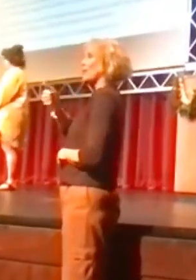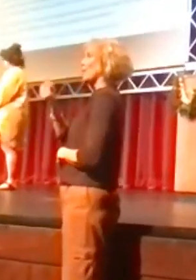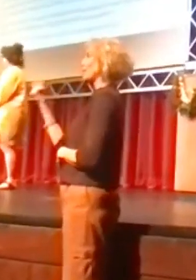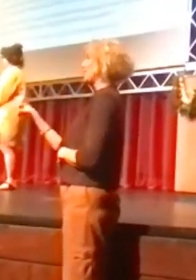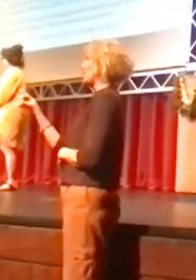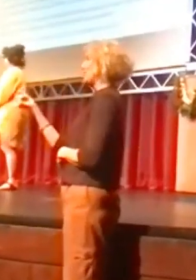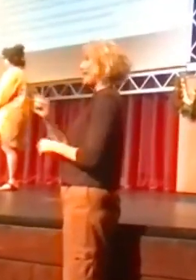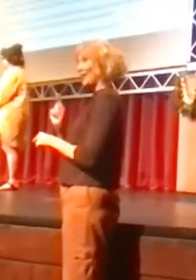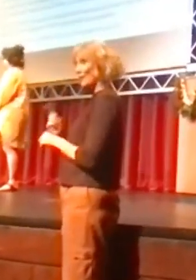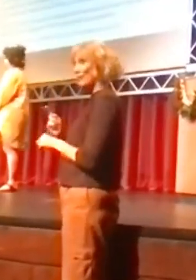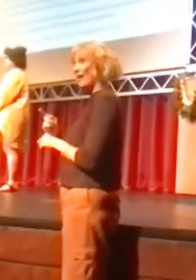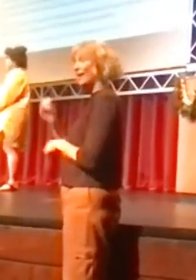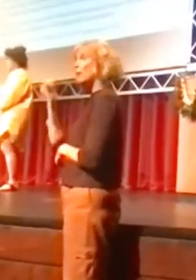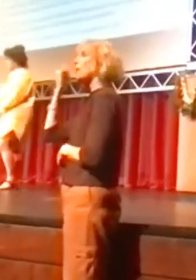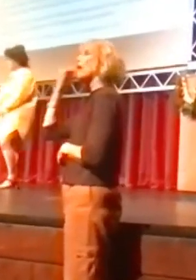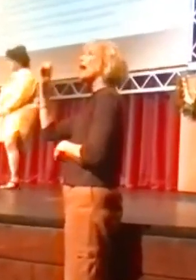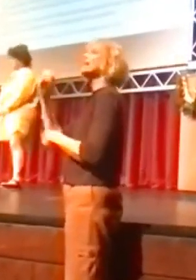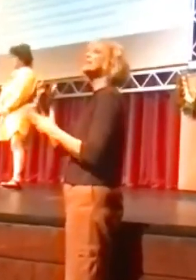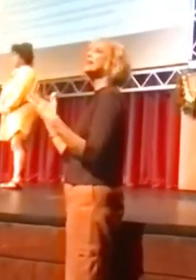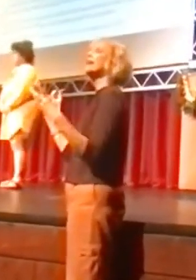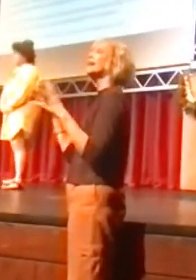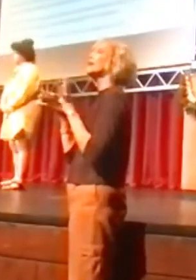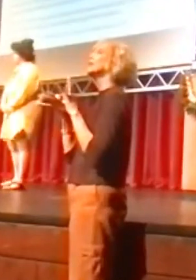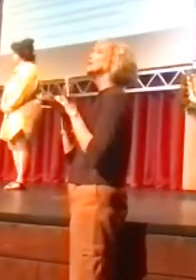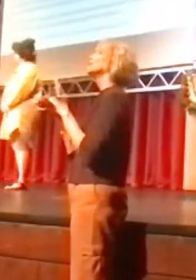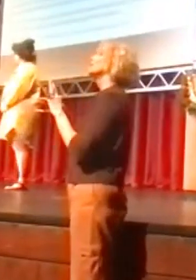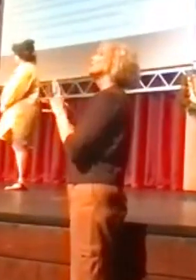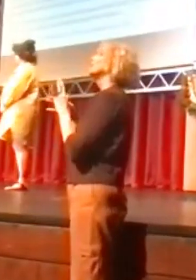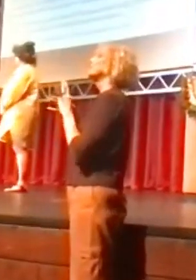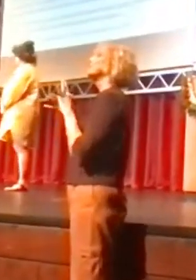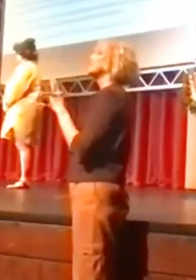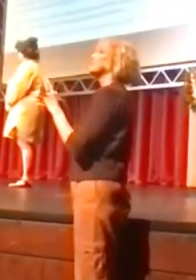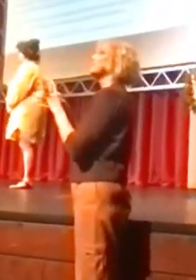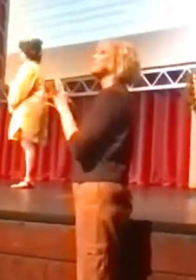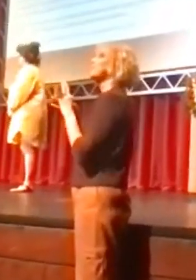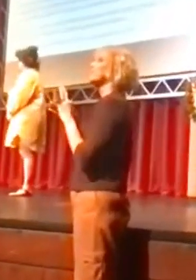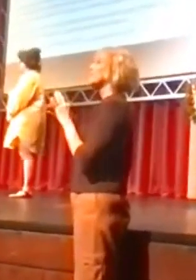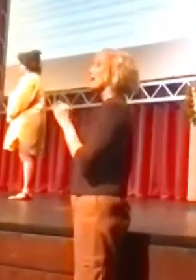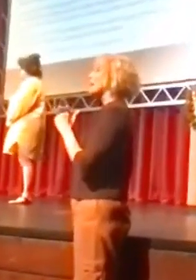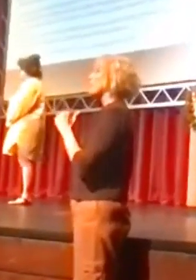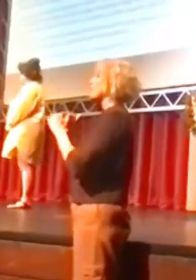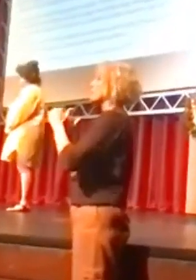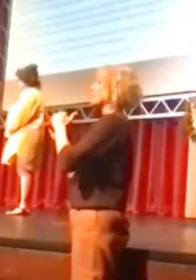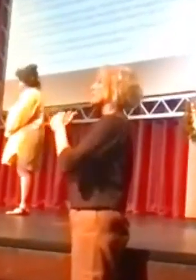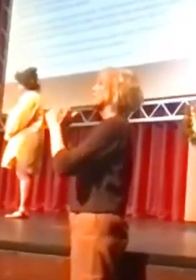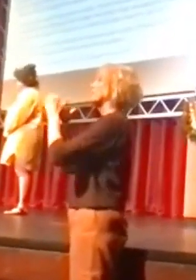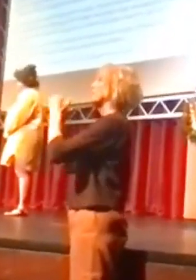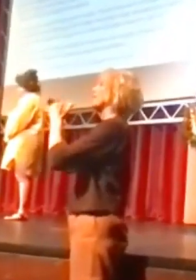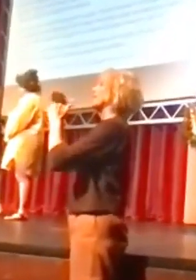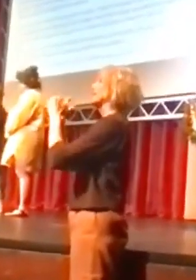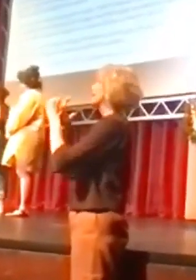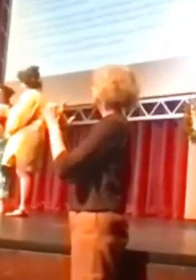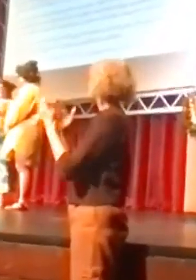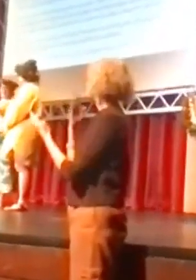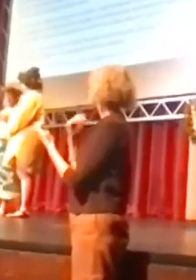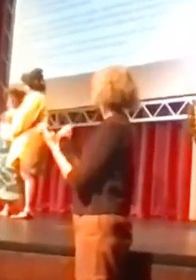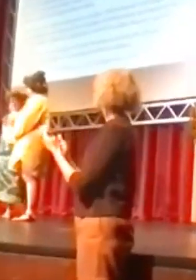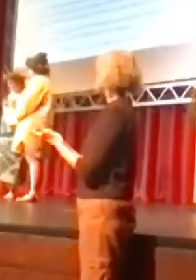Tuesday, right? The idea of centering, connecting, and building all of that good